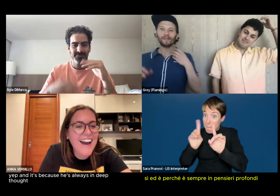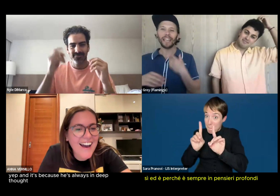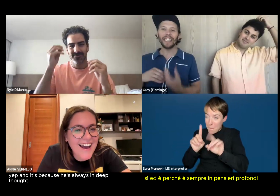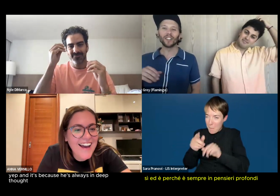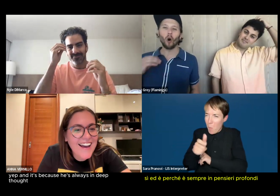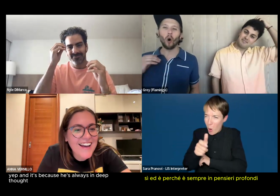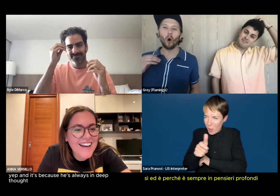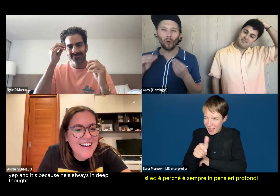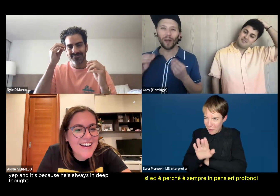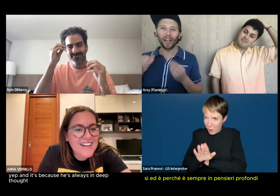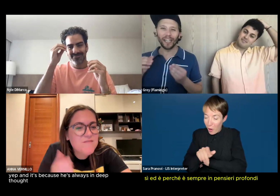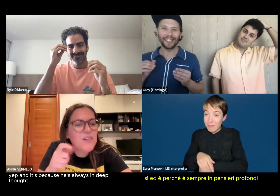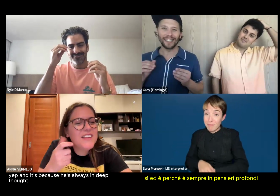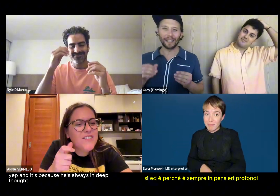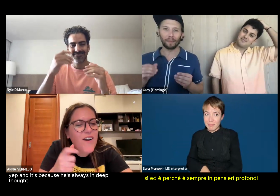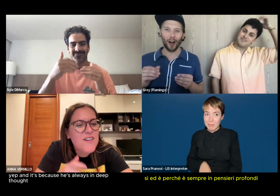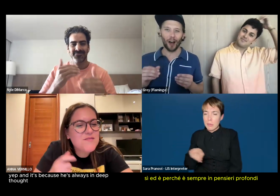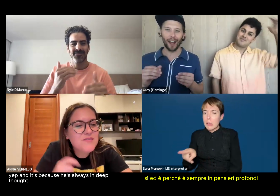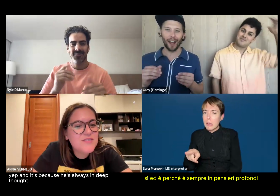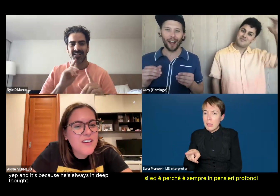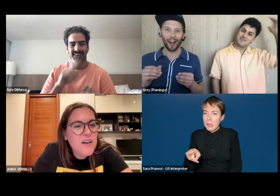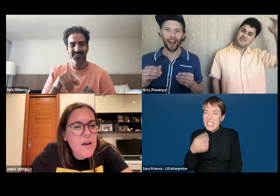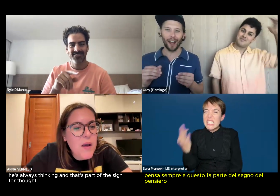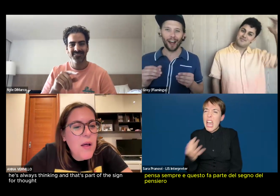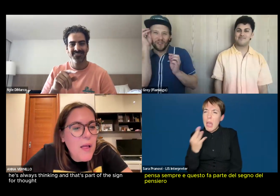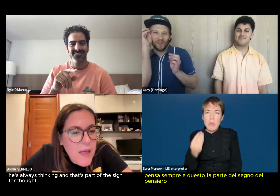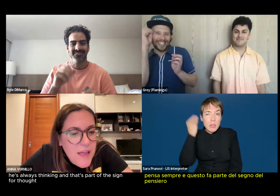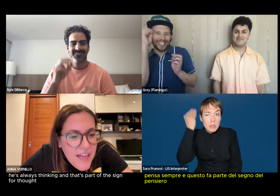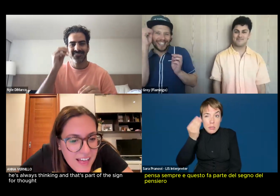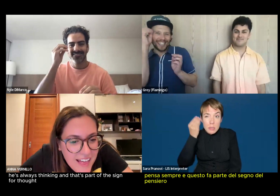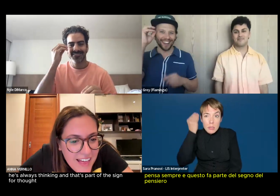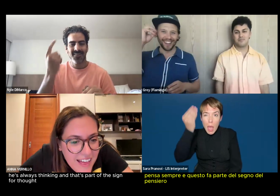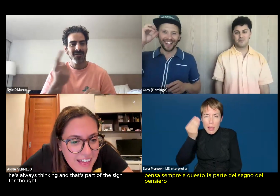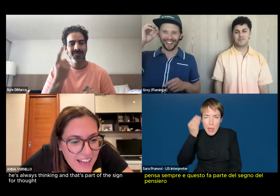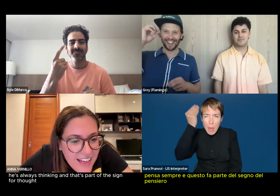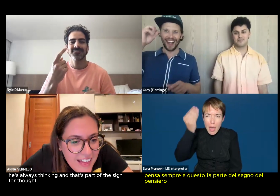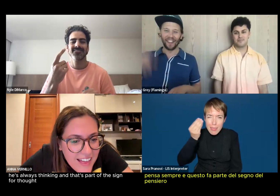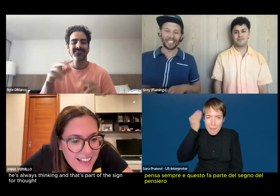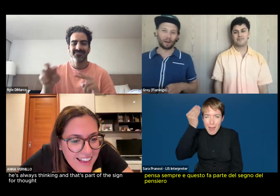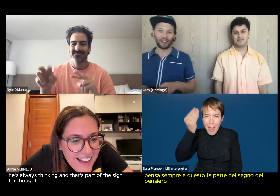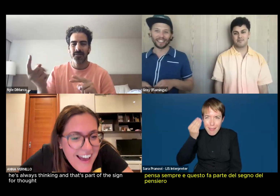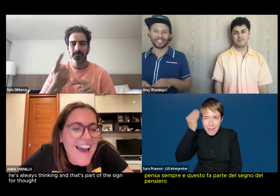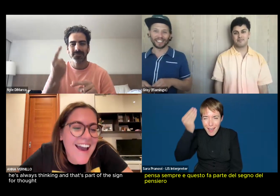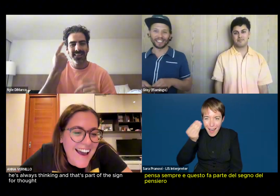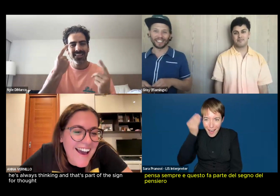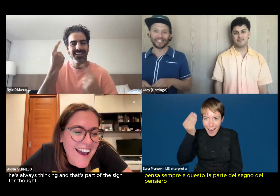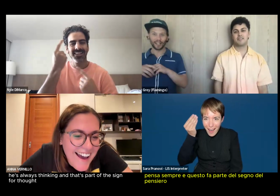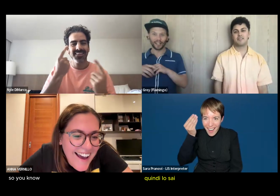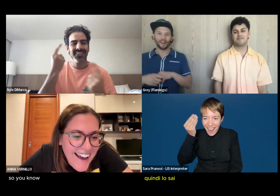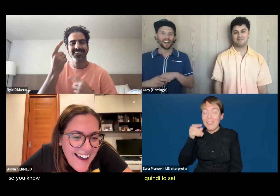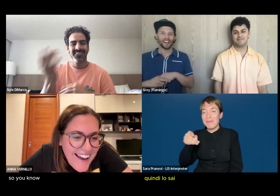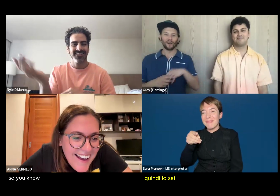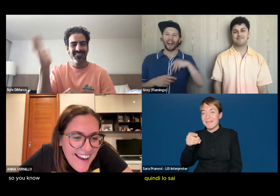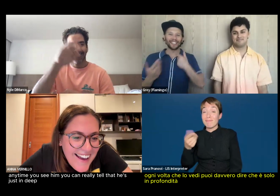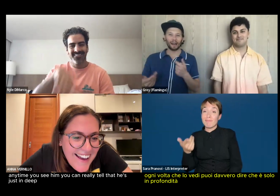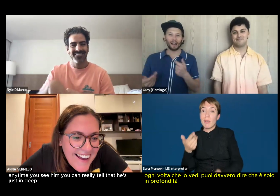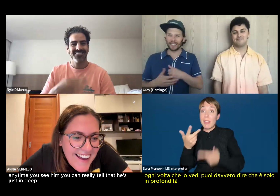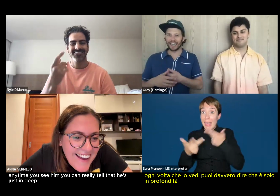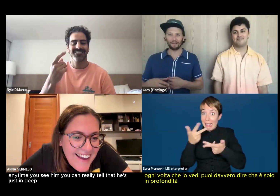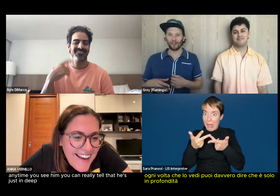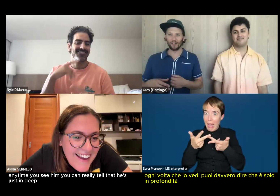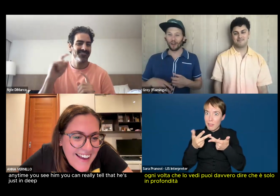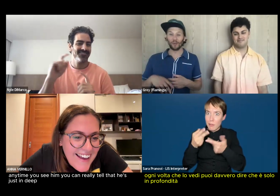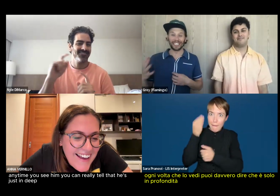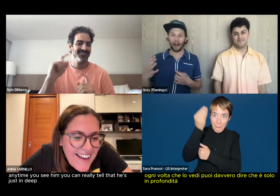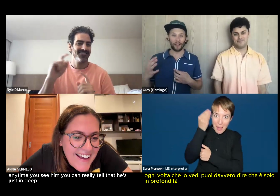because he's always in deep thought. He's always thinking. And that's part of the sign for thought. So, you know, anytime